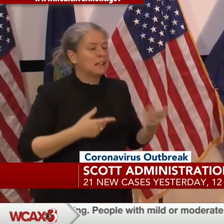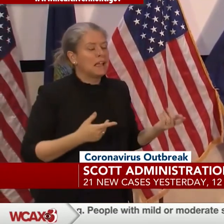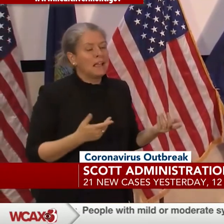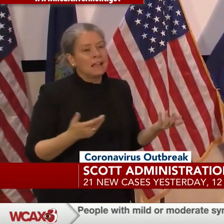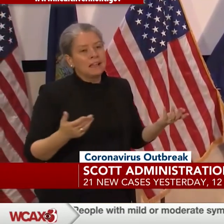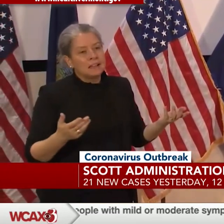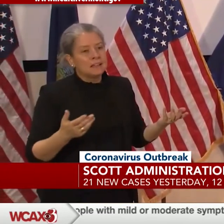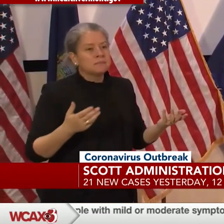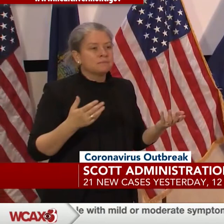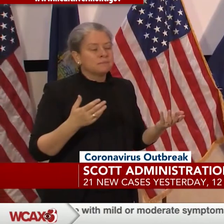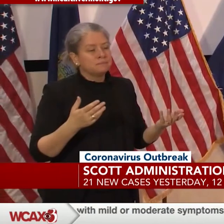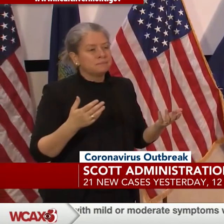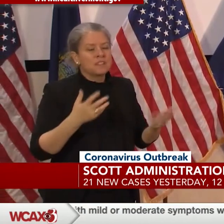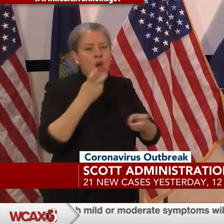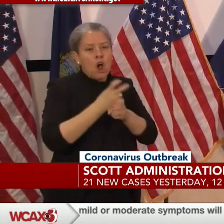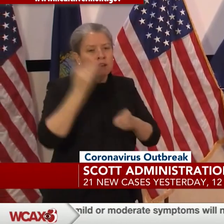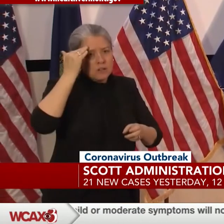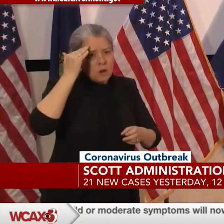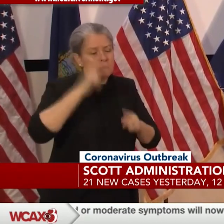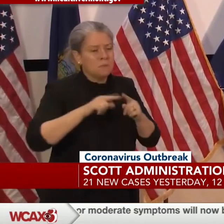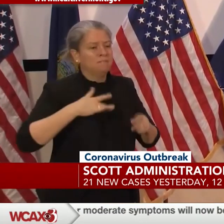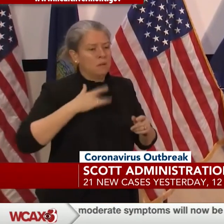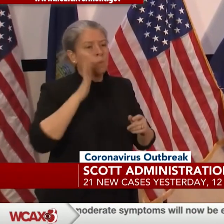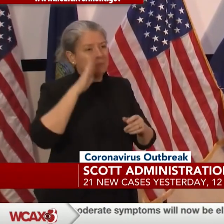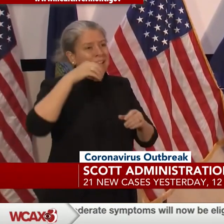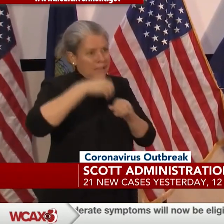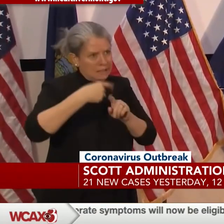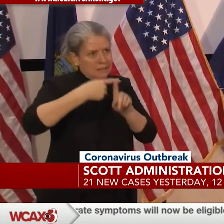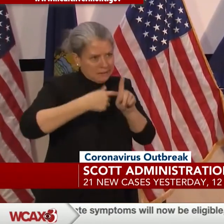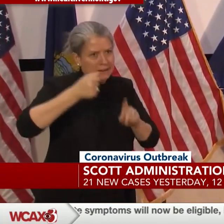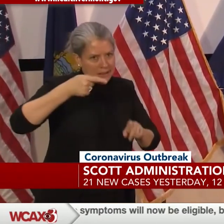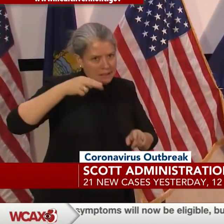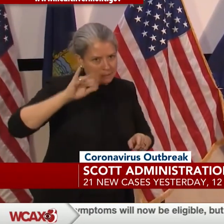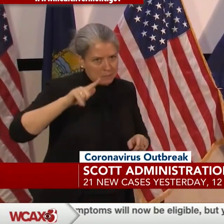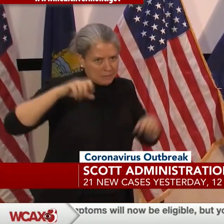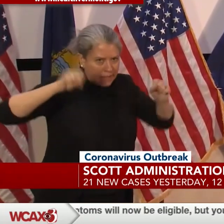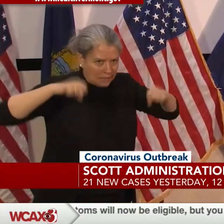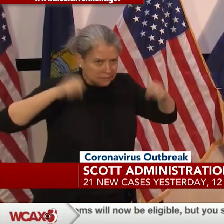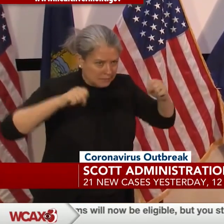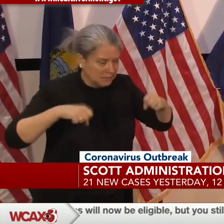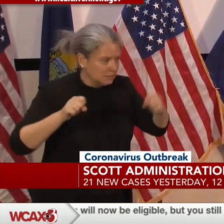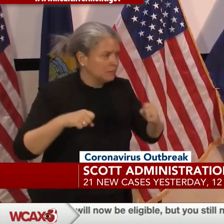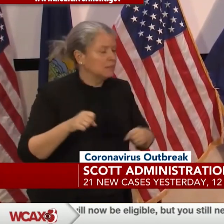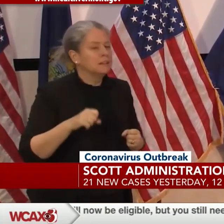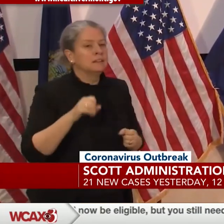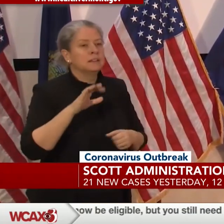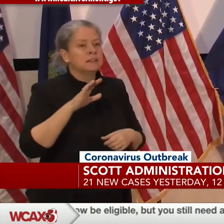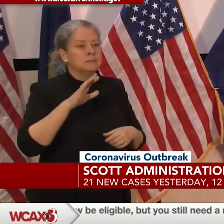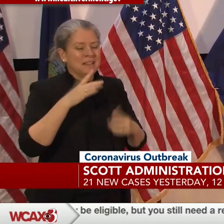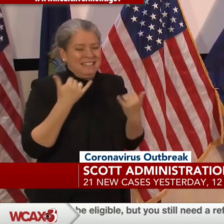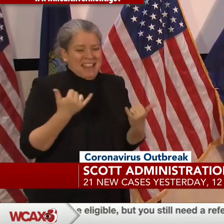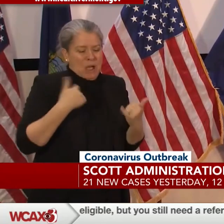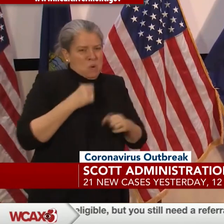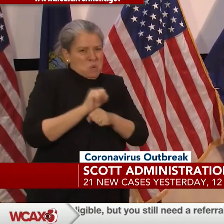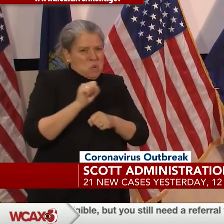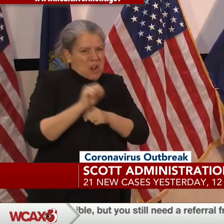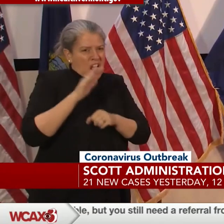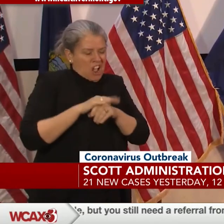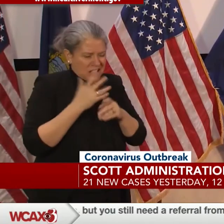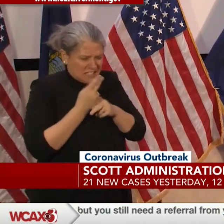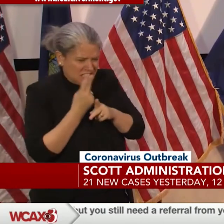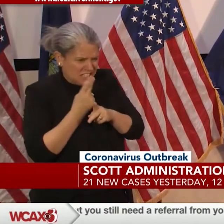it's sometime, we feel, sometime in April. But we'll be sharing that as the days go on here this week.